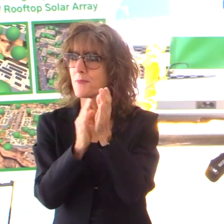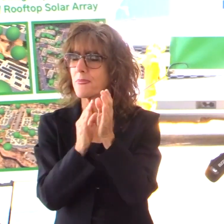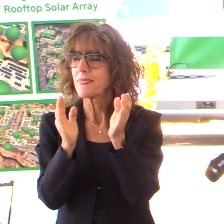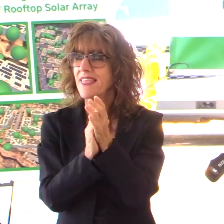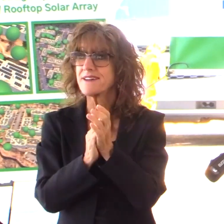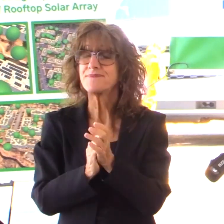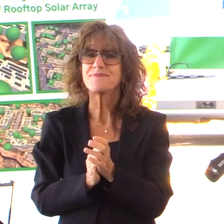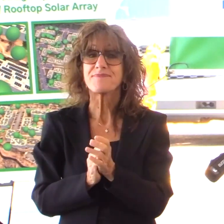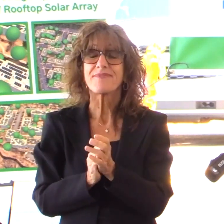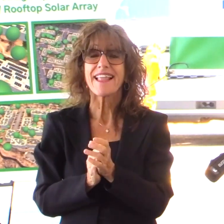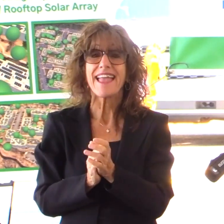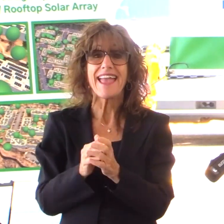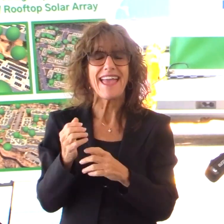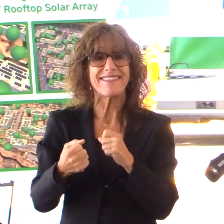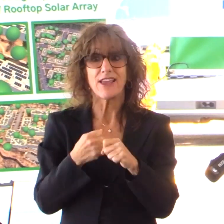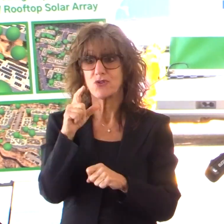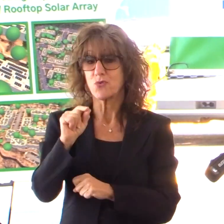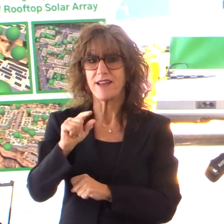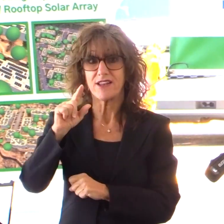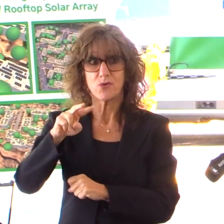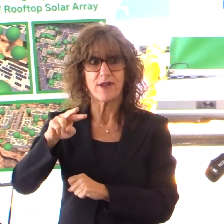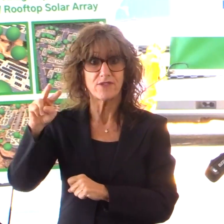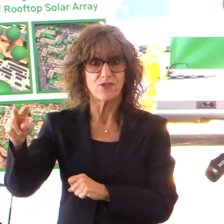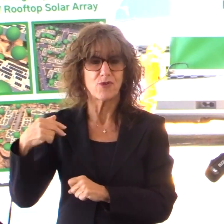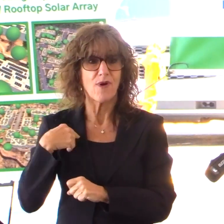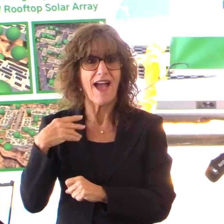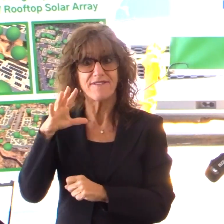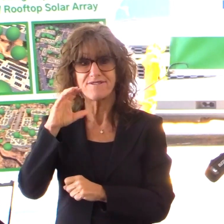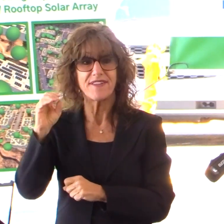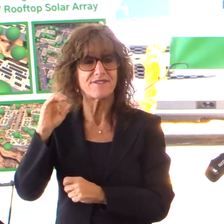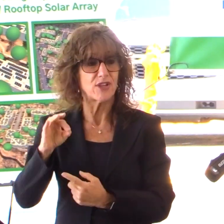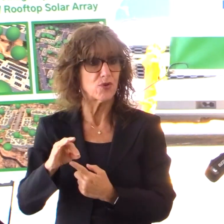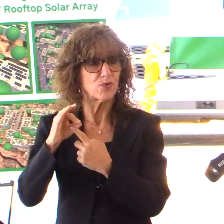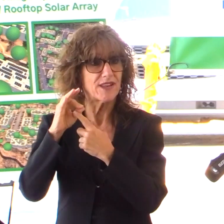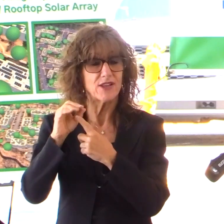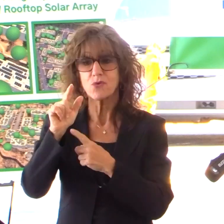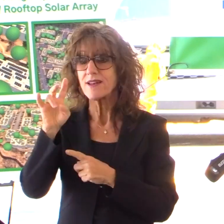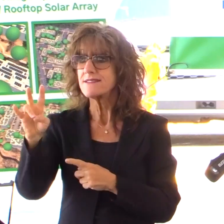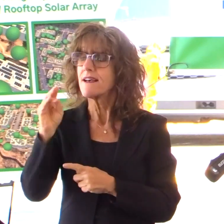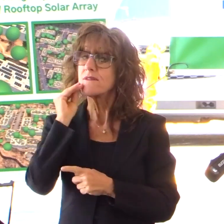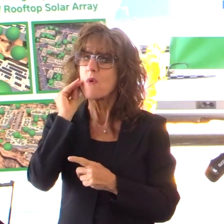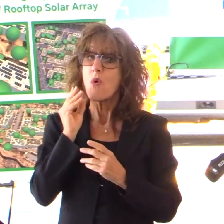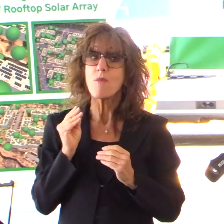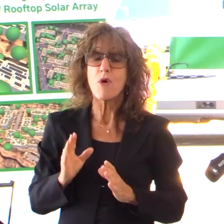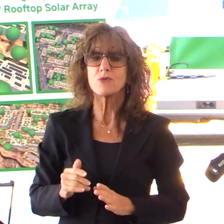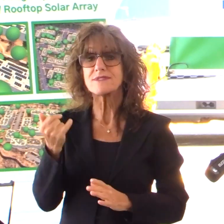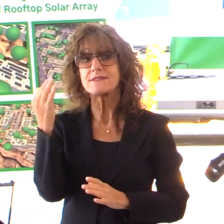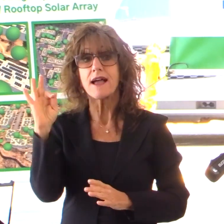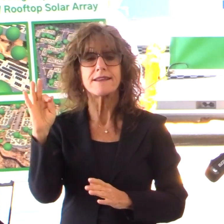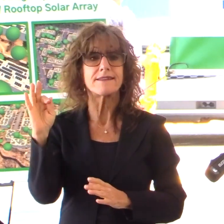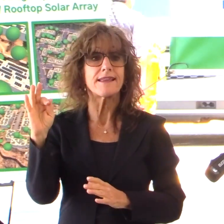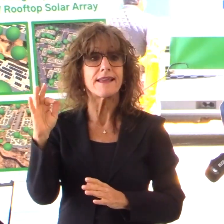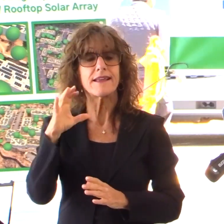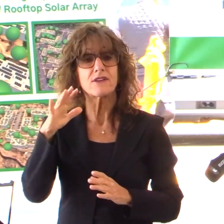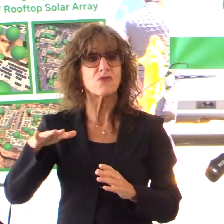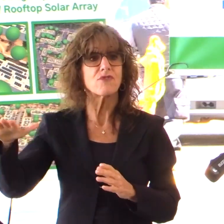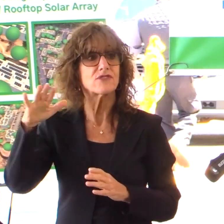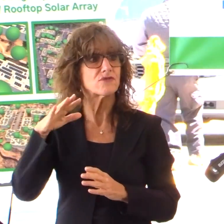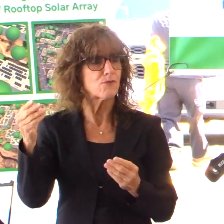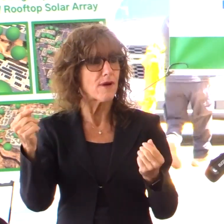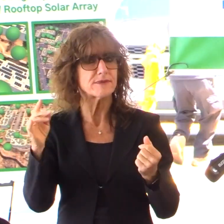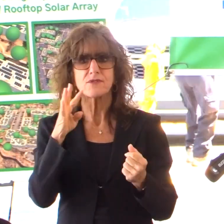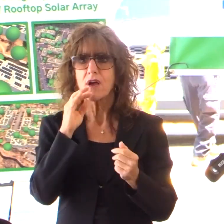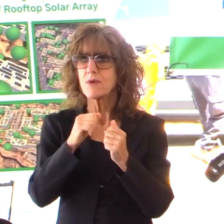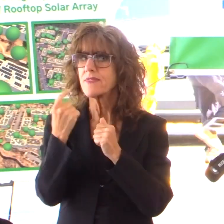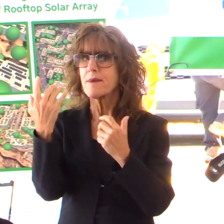In 22, you had nearly 50 unique transactions, 27 homeowners, 19 commercial properties. I was just talking to somebody